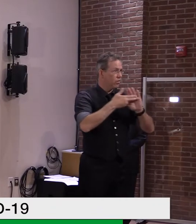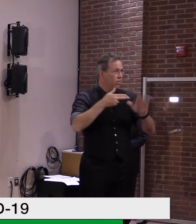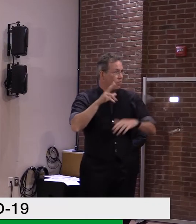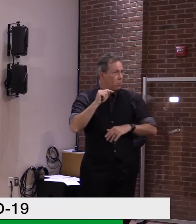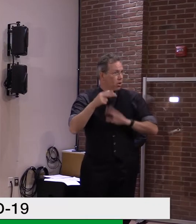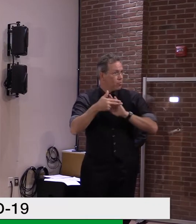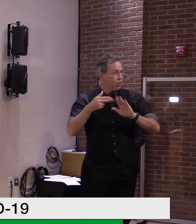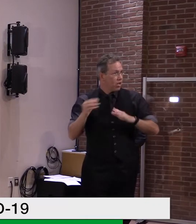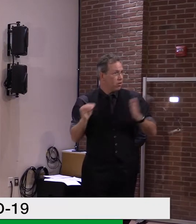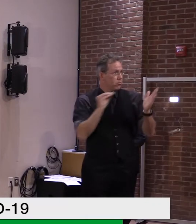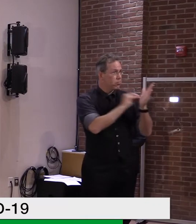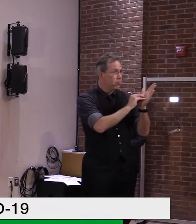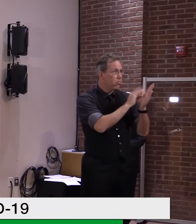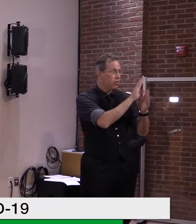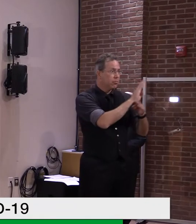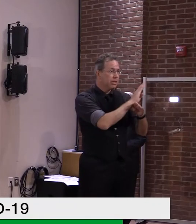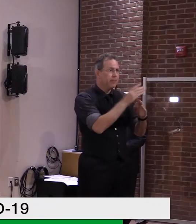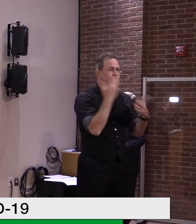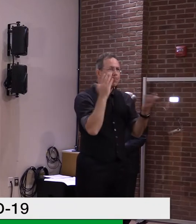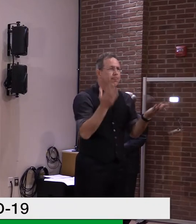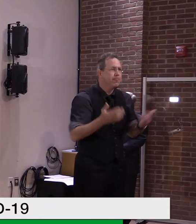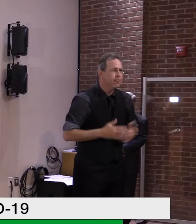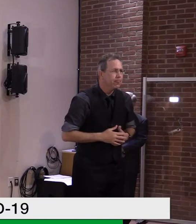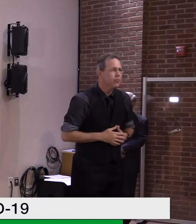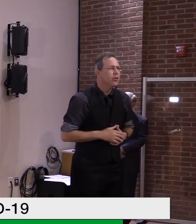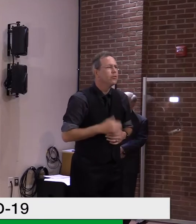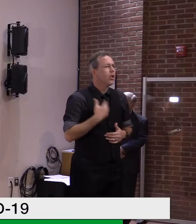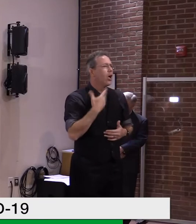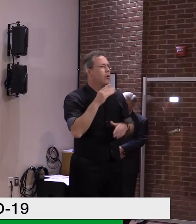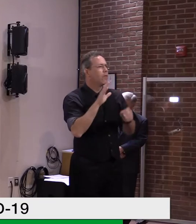that right, but we truly don't know that at this point.